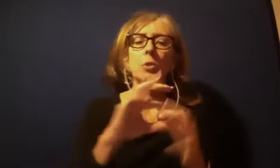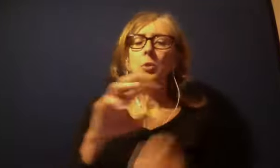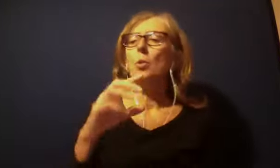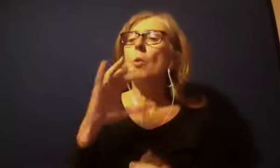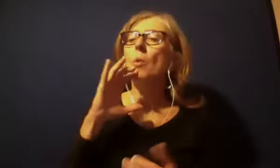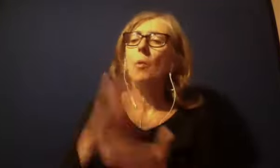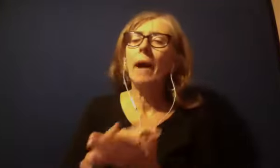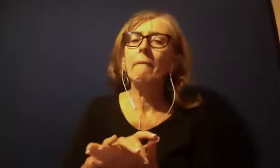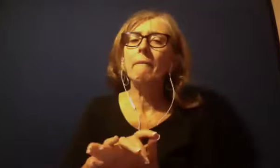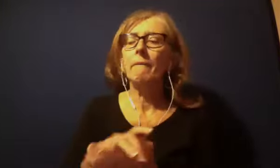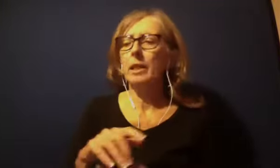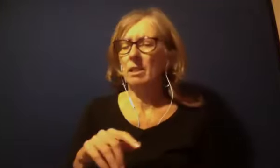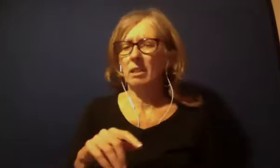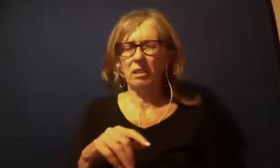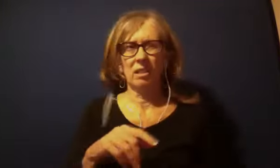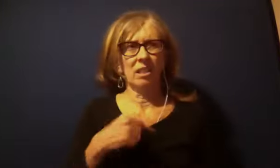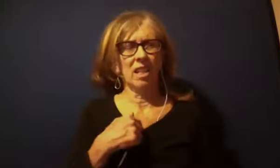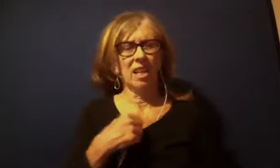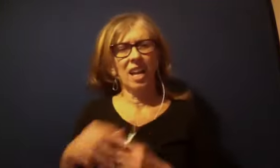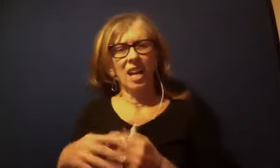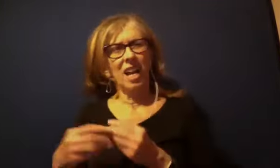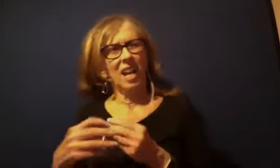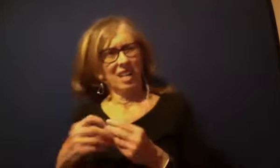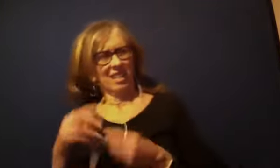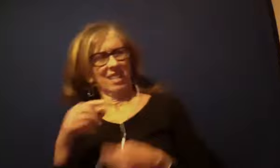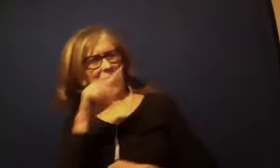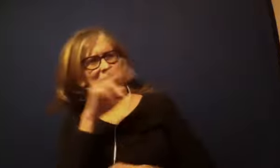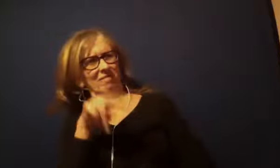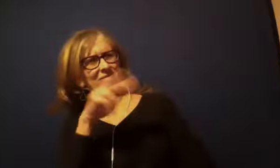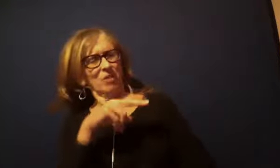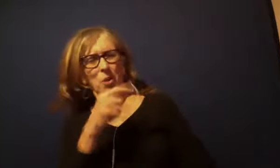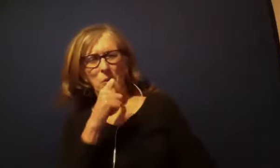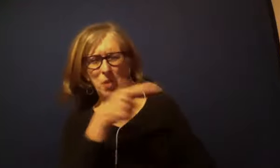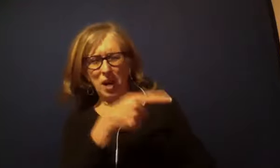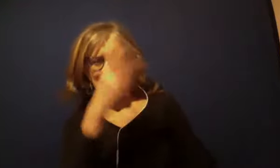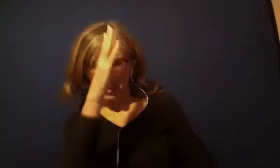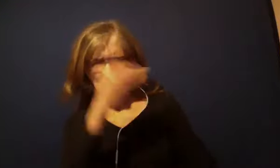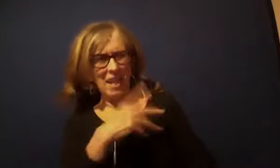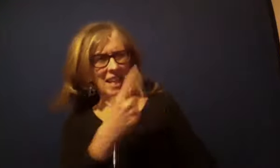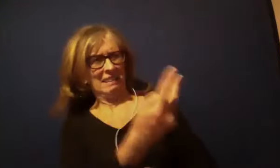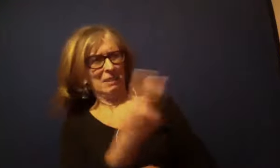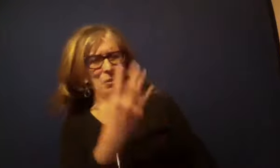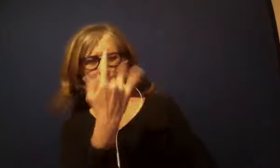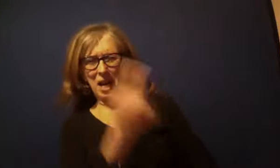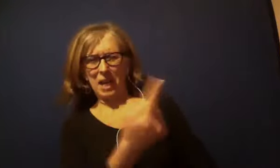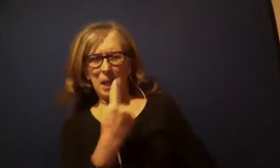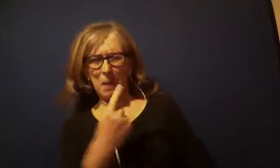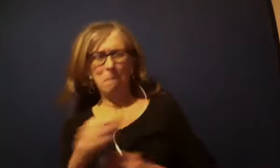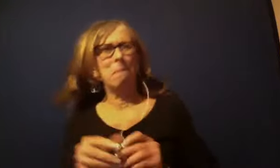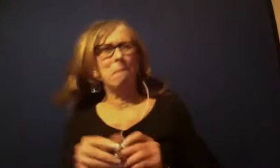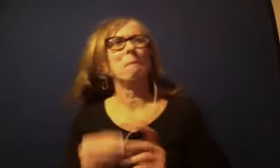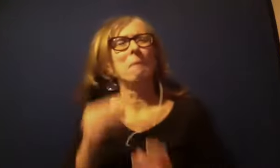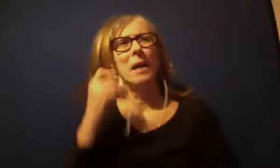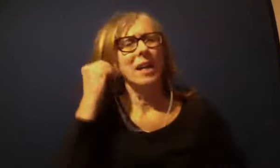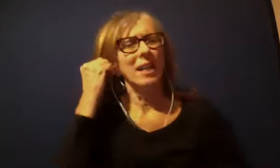I was thinking, why are they here, and where do they come from? You know, it's like pop, they just landed in the house. I don't really understand how they came